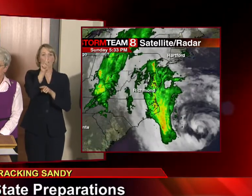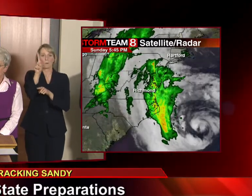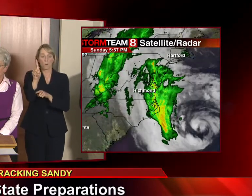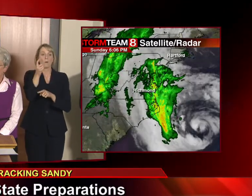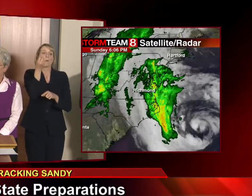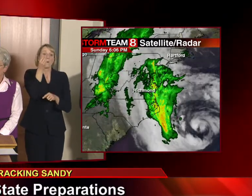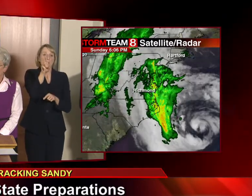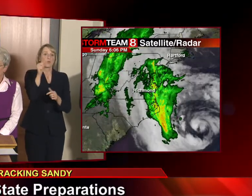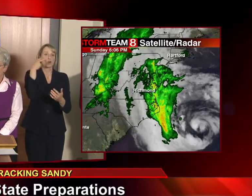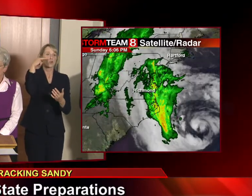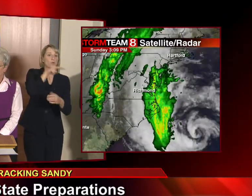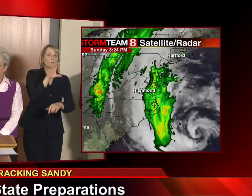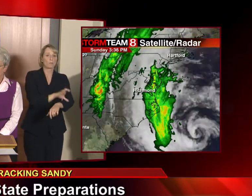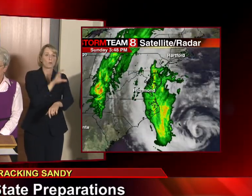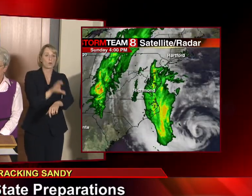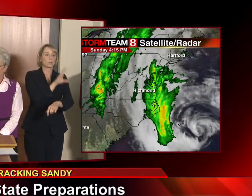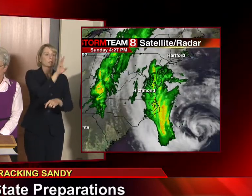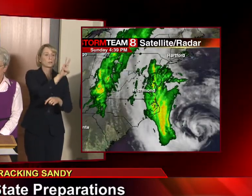go to